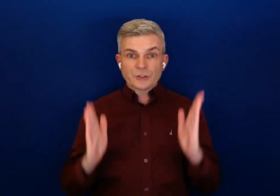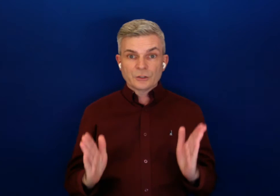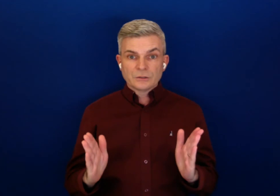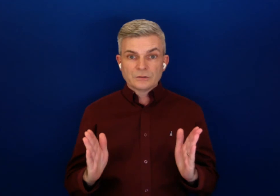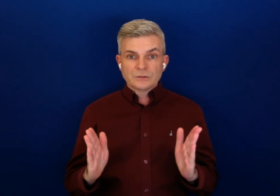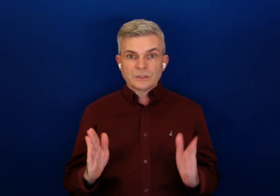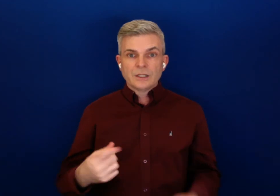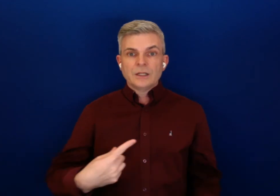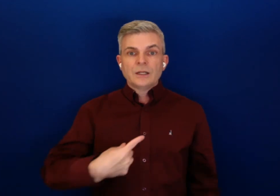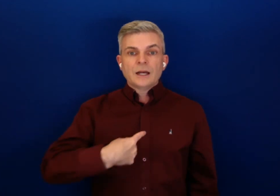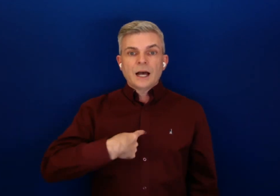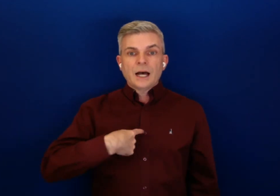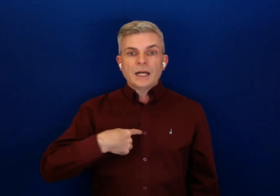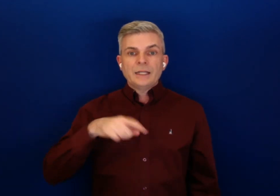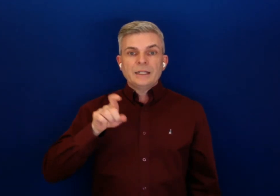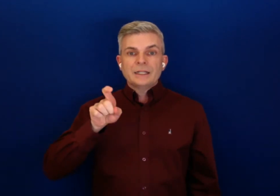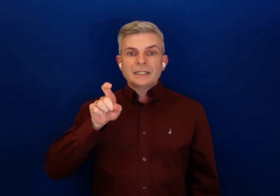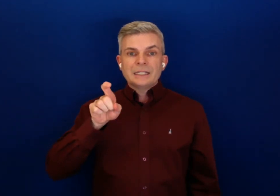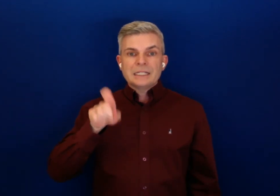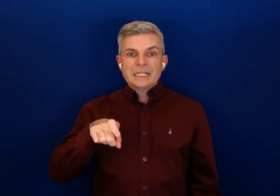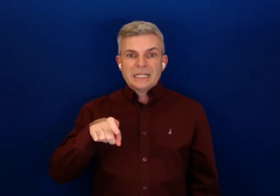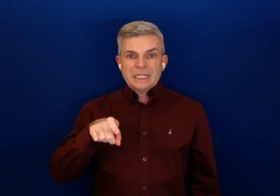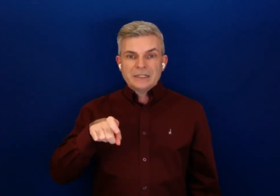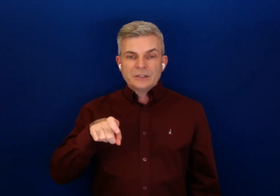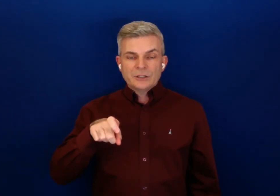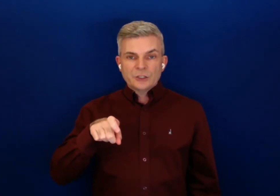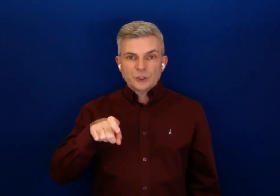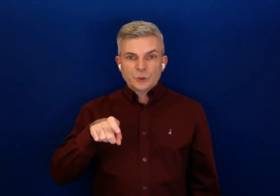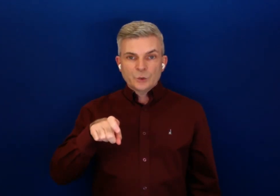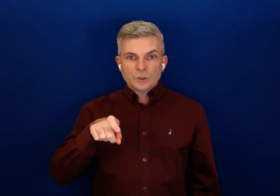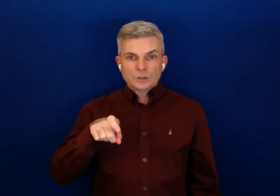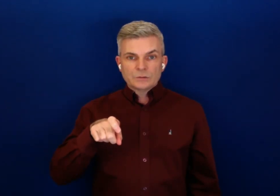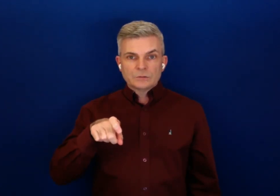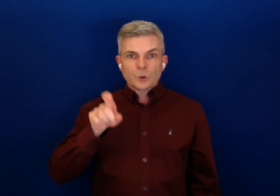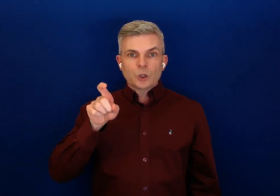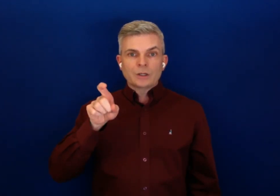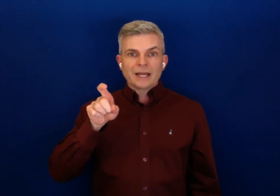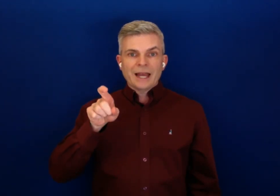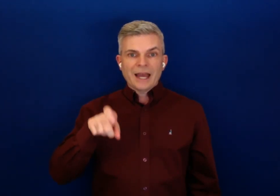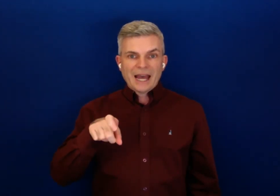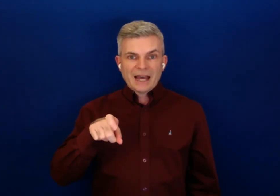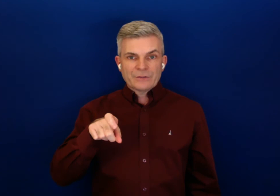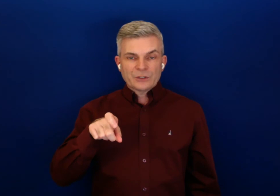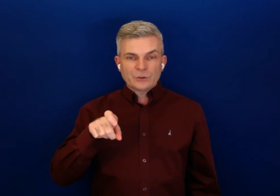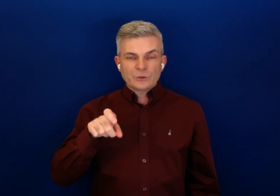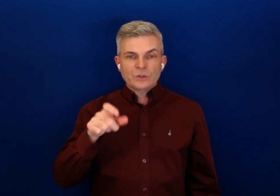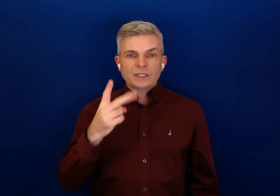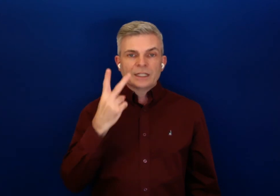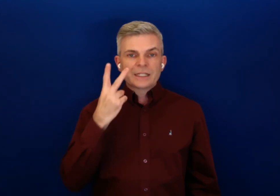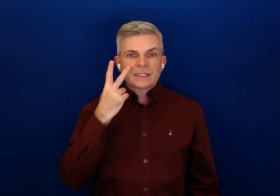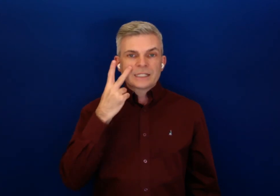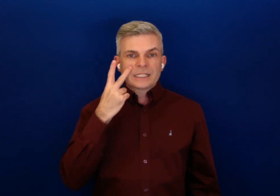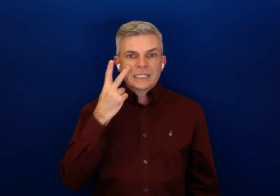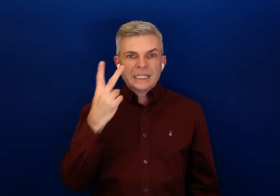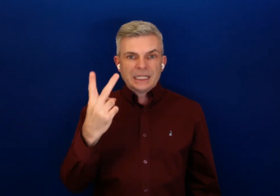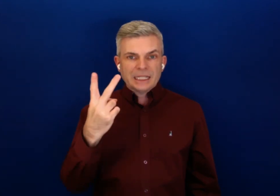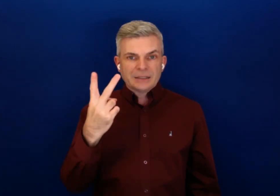Teacher, I need to or have to see.